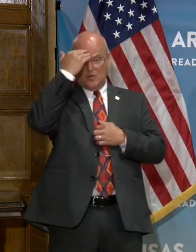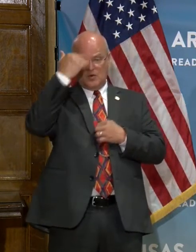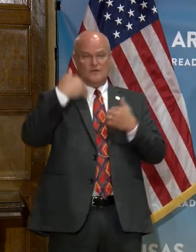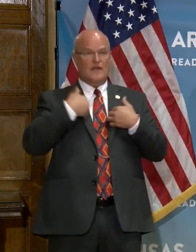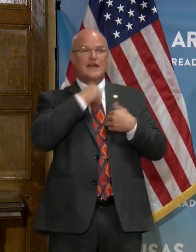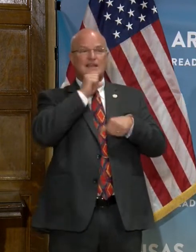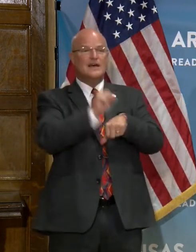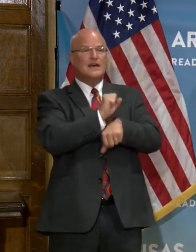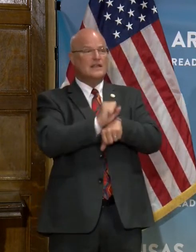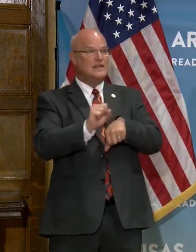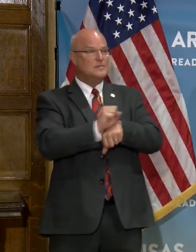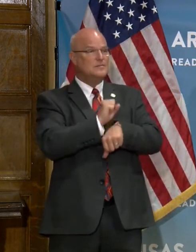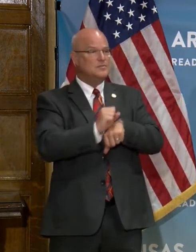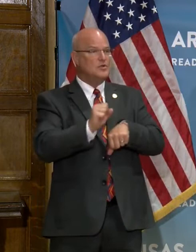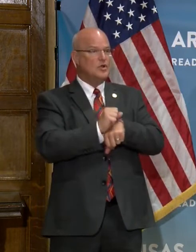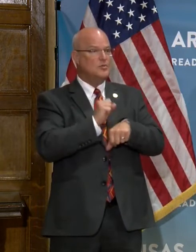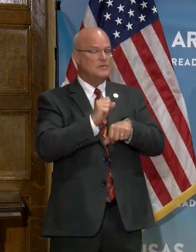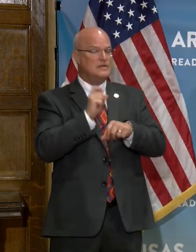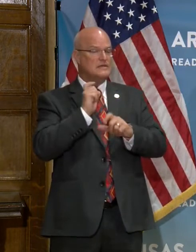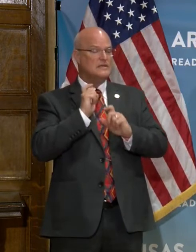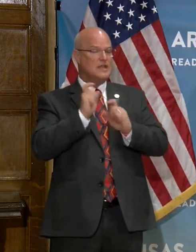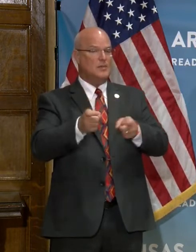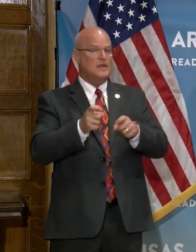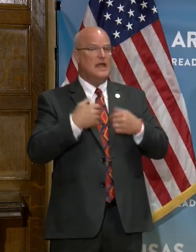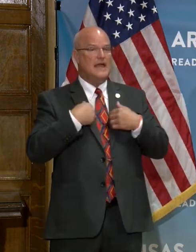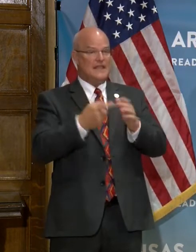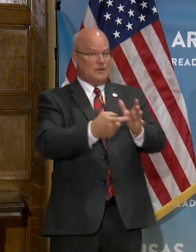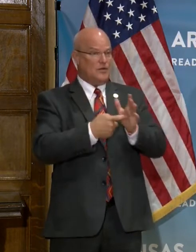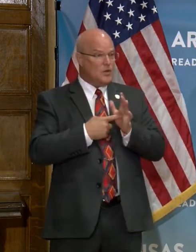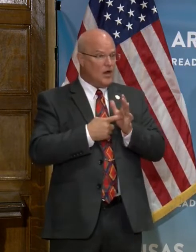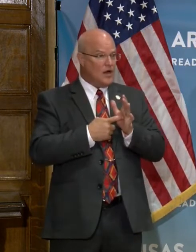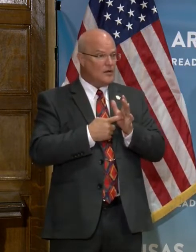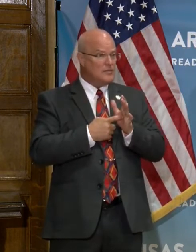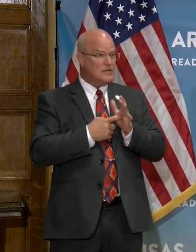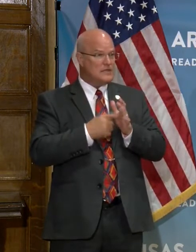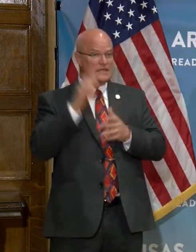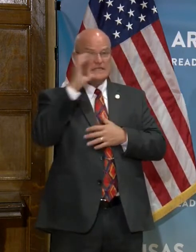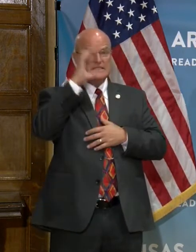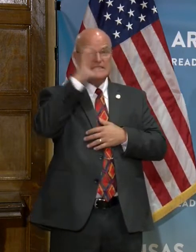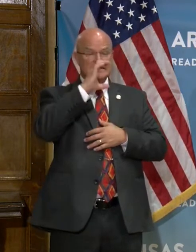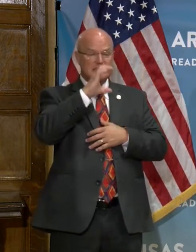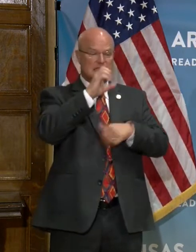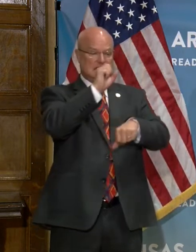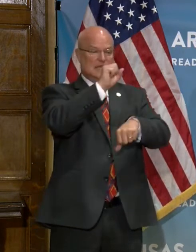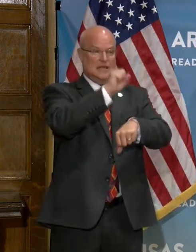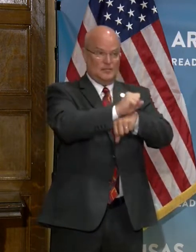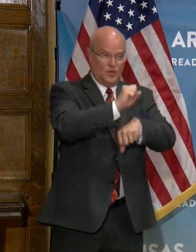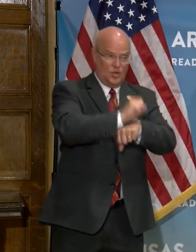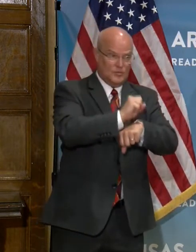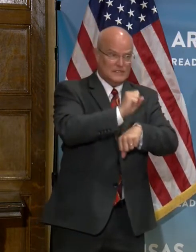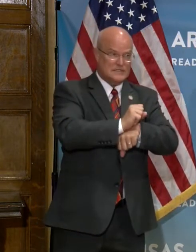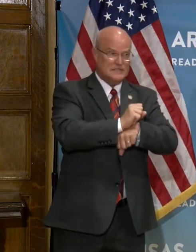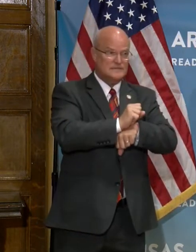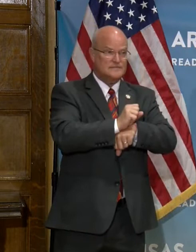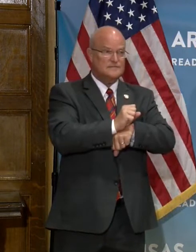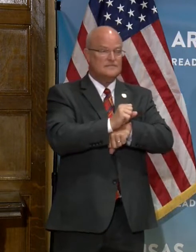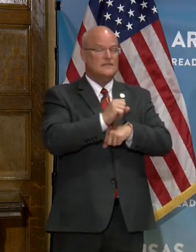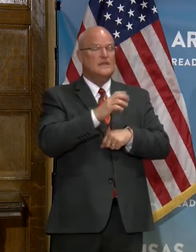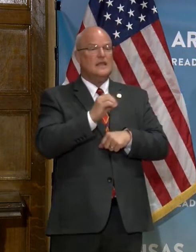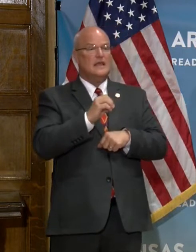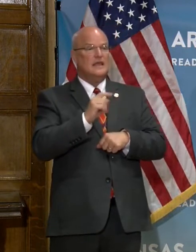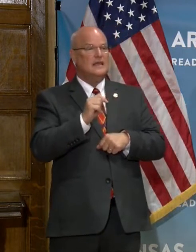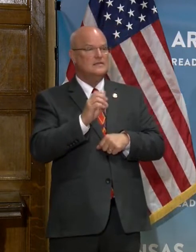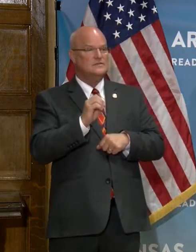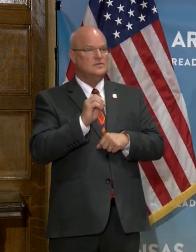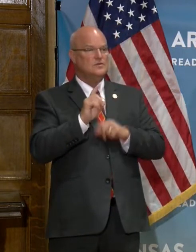had unemployment compensation. They've had that requirement to seek employment and